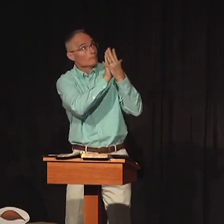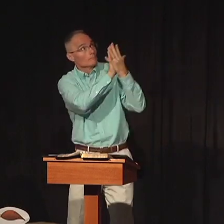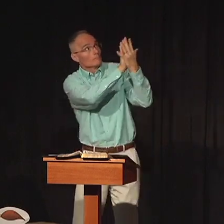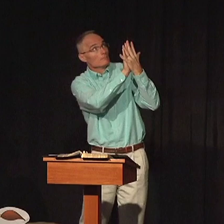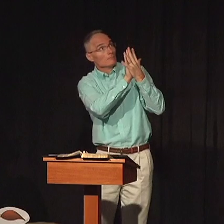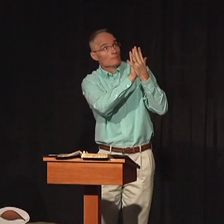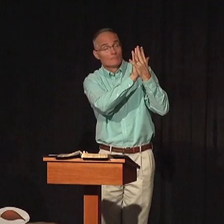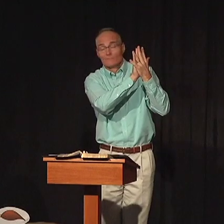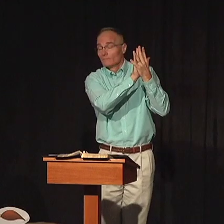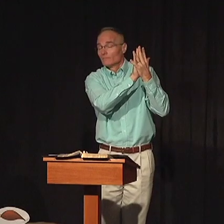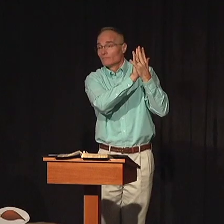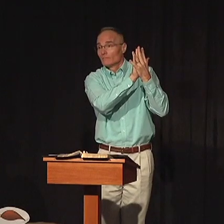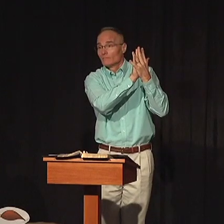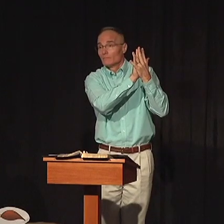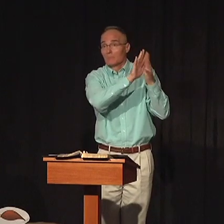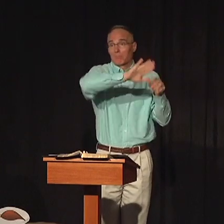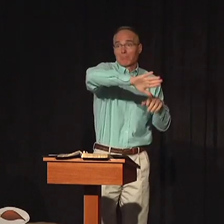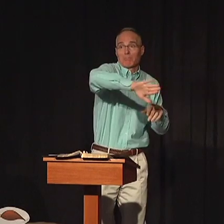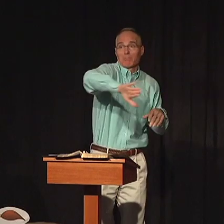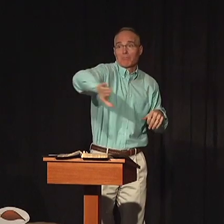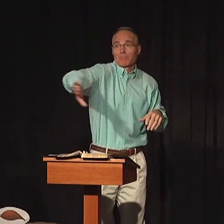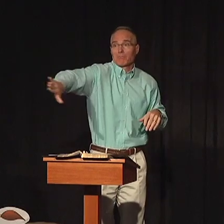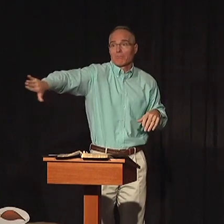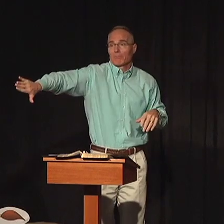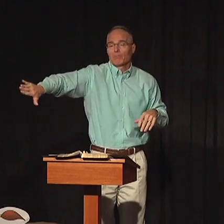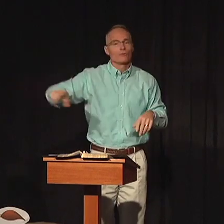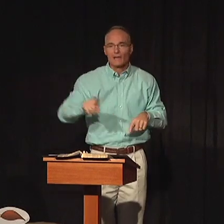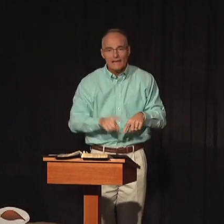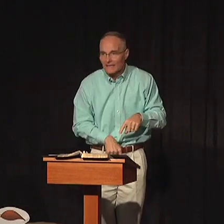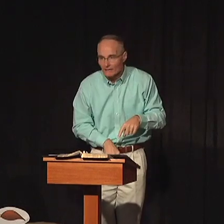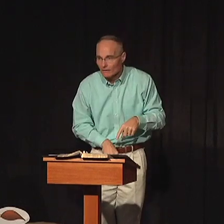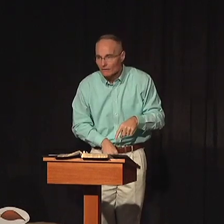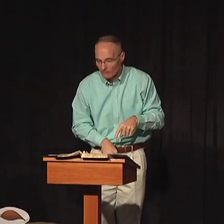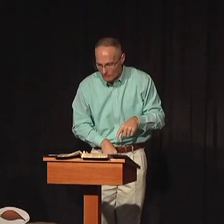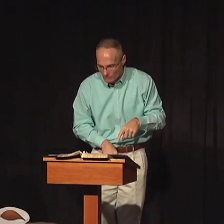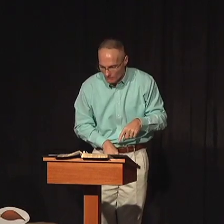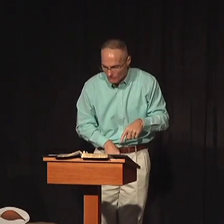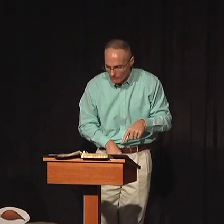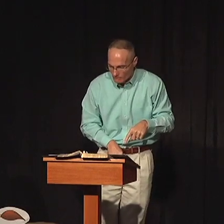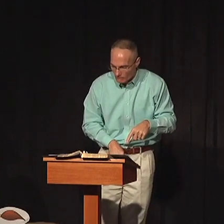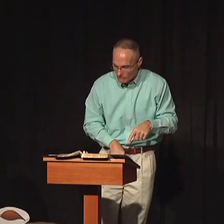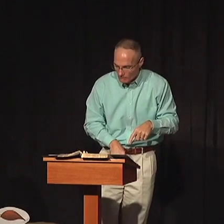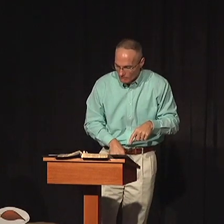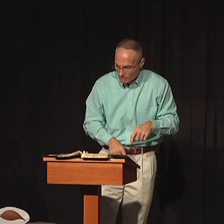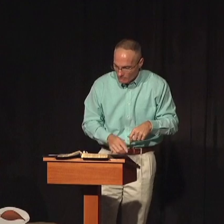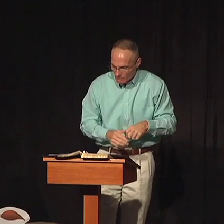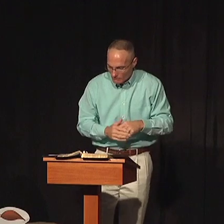we can grow together. But we push aside everyone else, we can't do that.